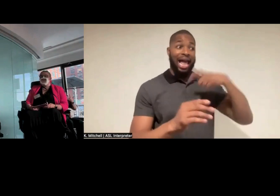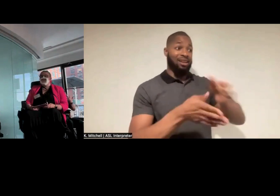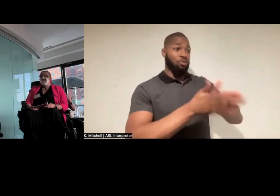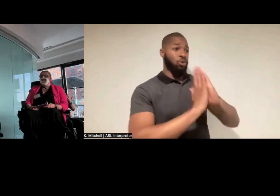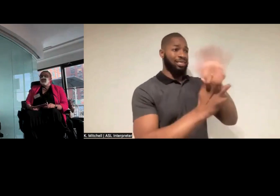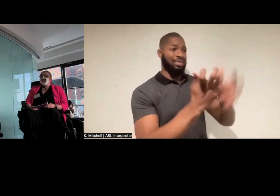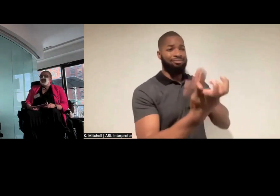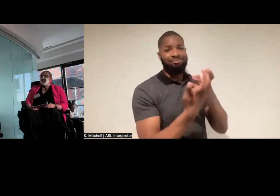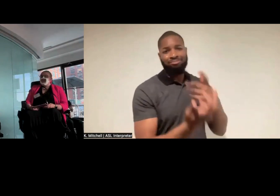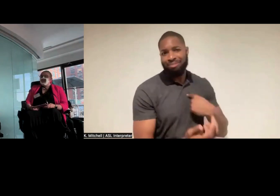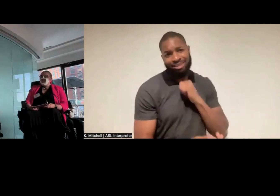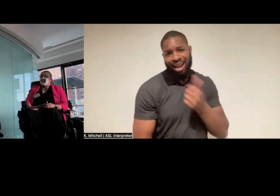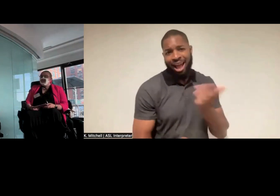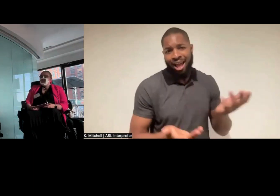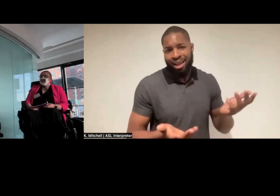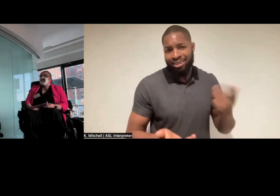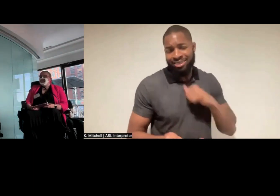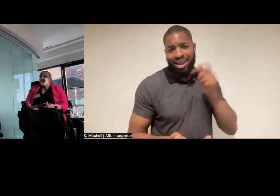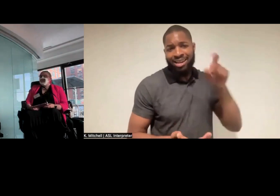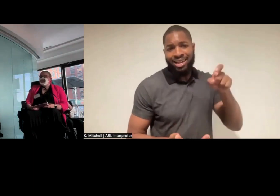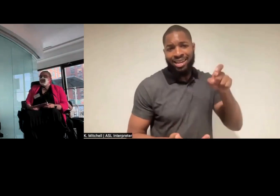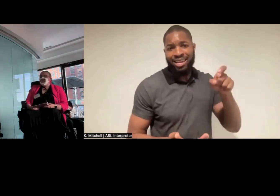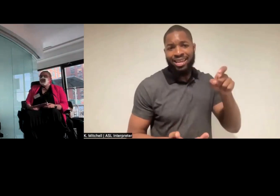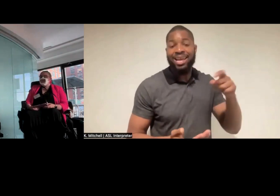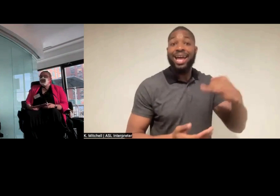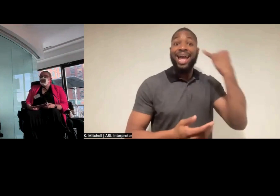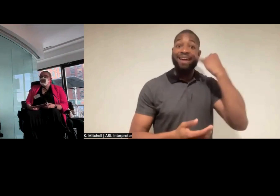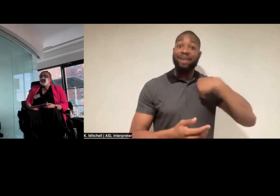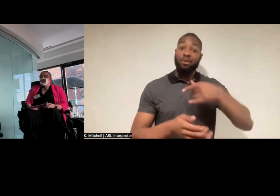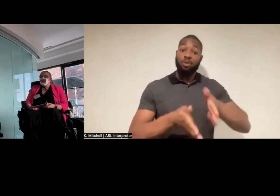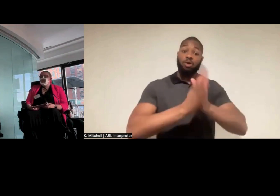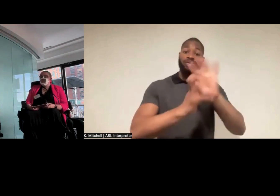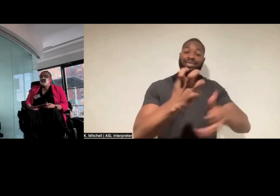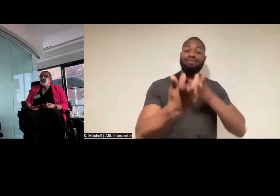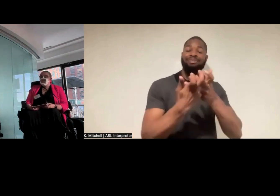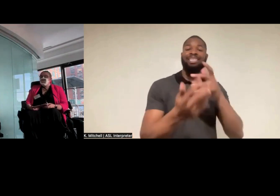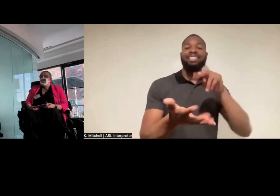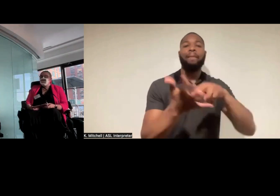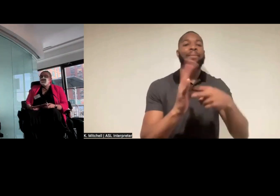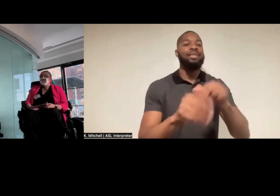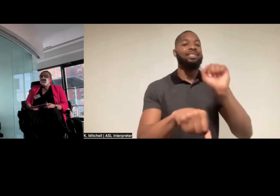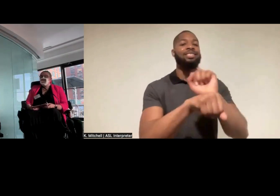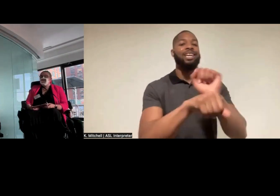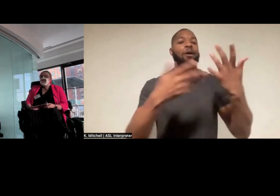to request them, it's like the employer's already failed to make things accessible.